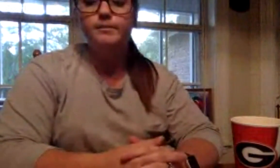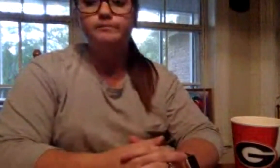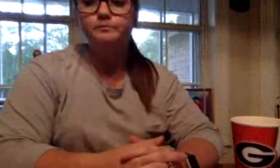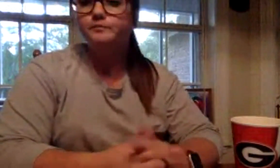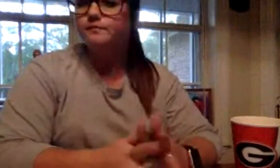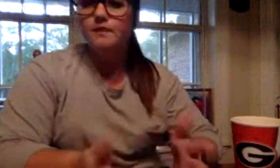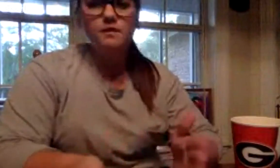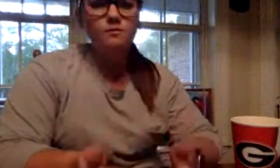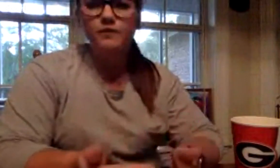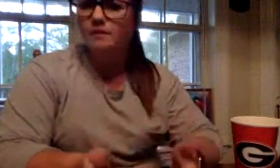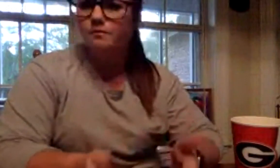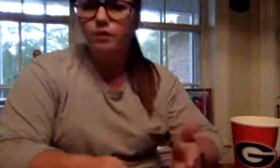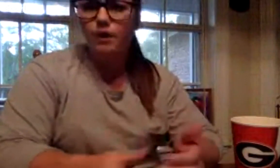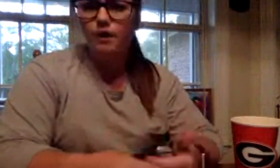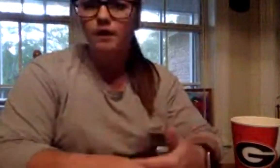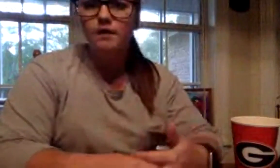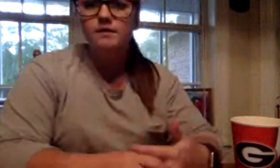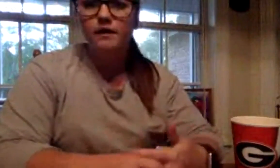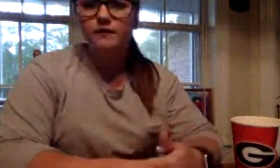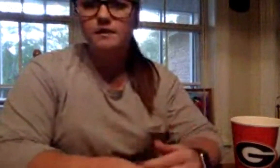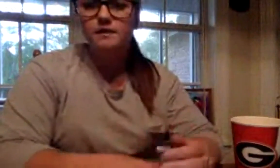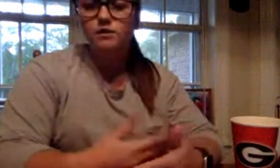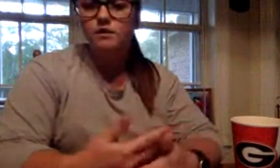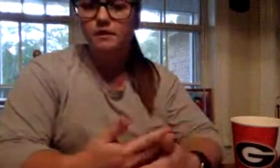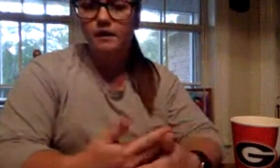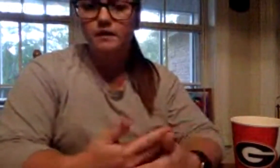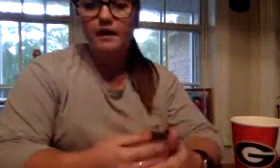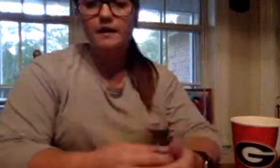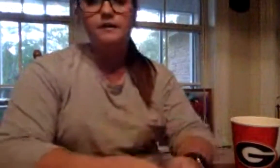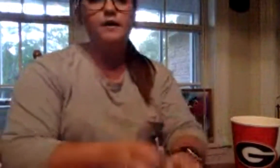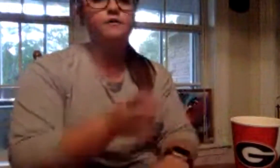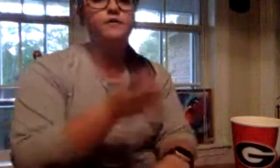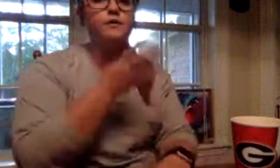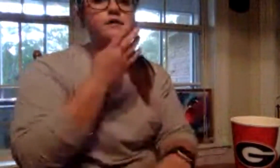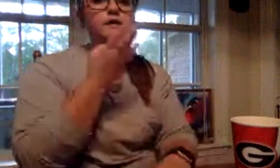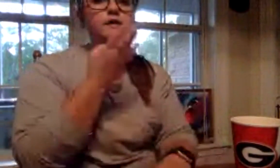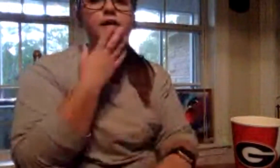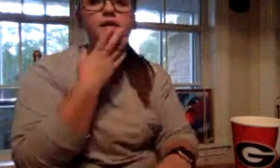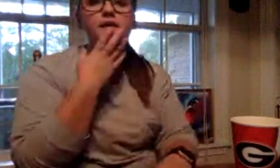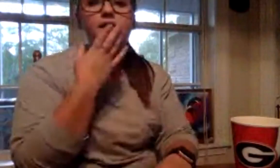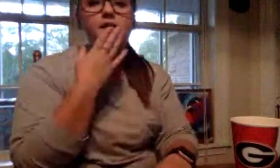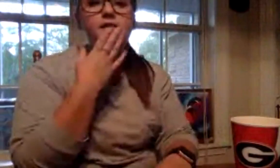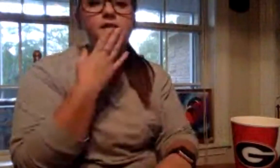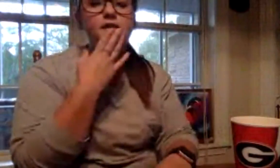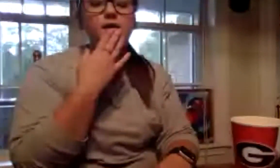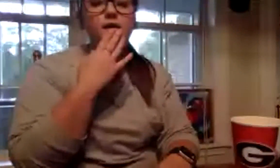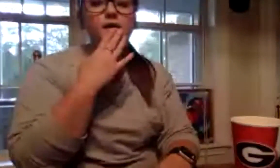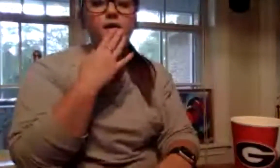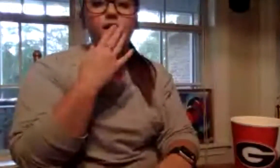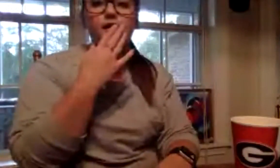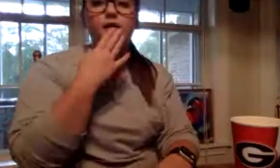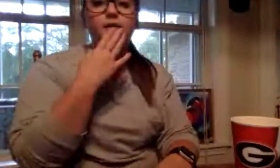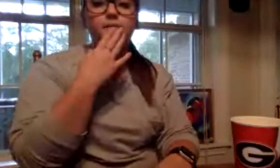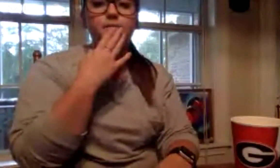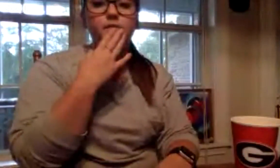some fine motor deficits or something like that, if they were attempting like this and they